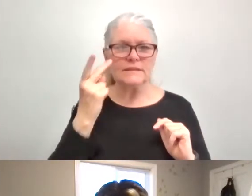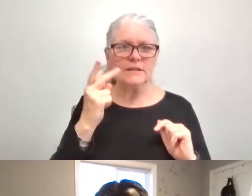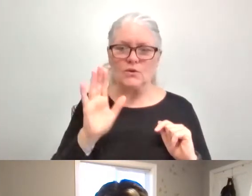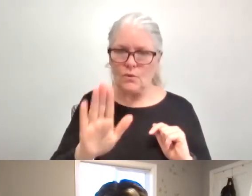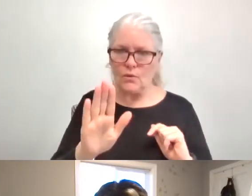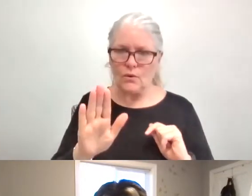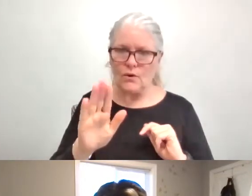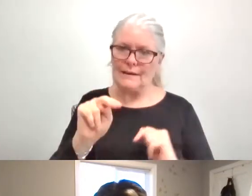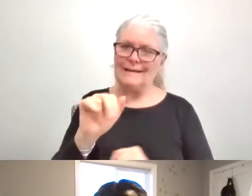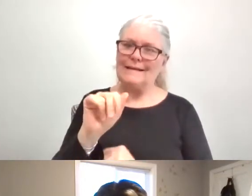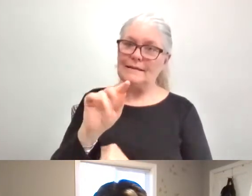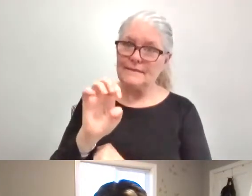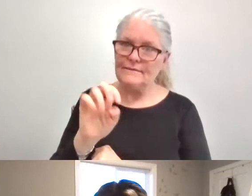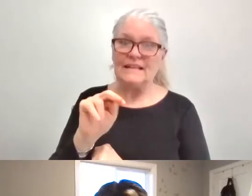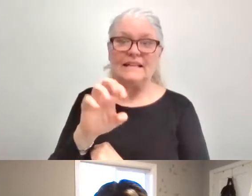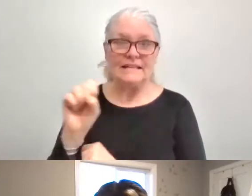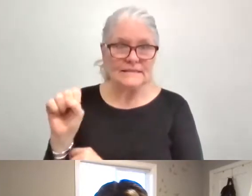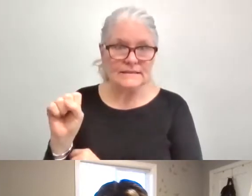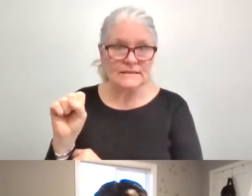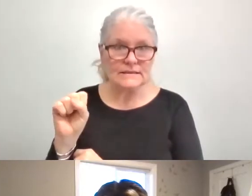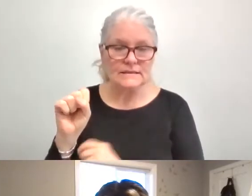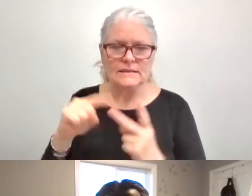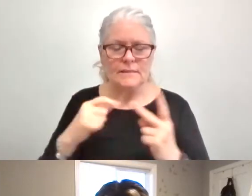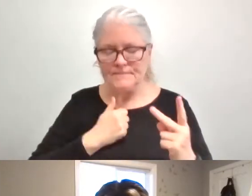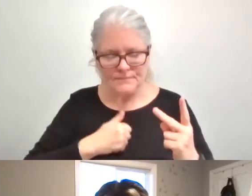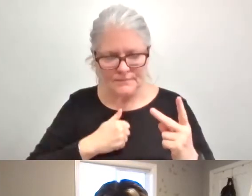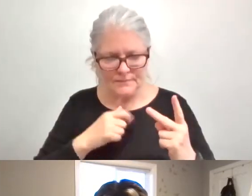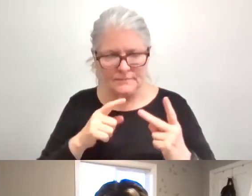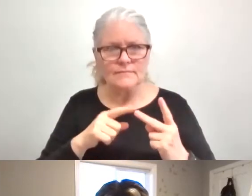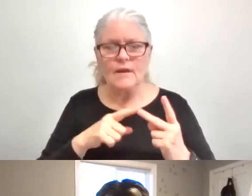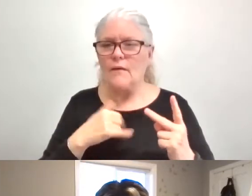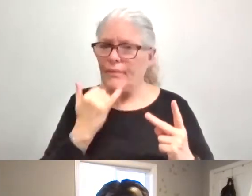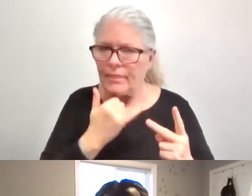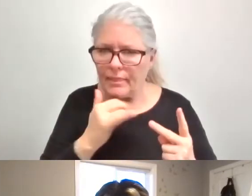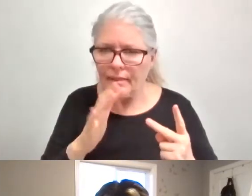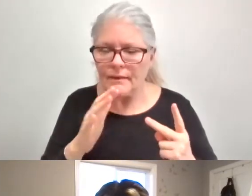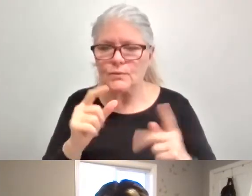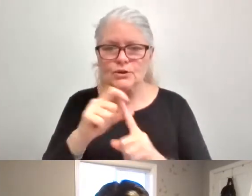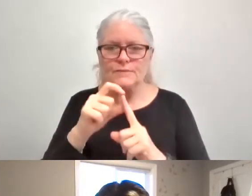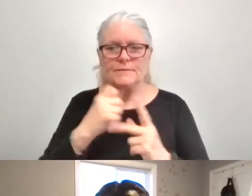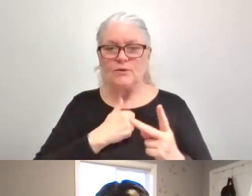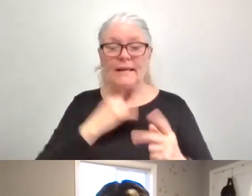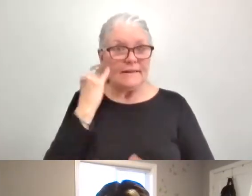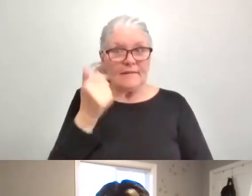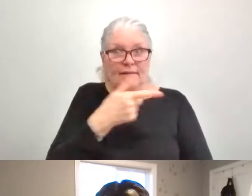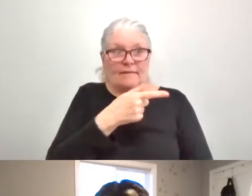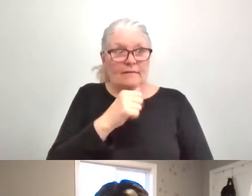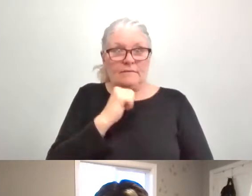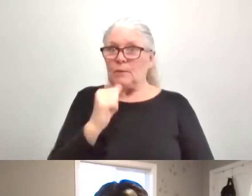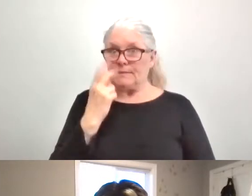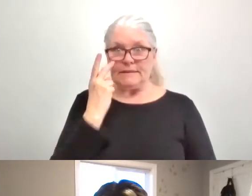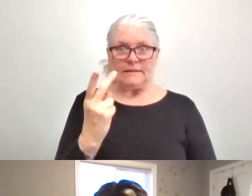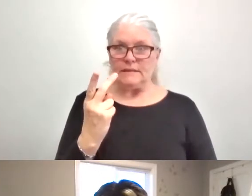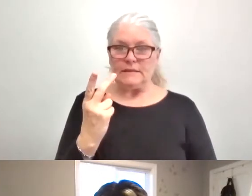your nativeness, right? I apologize. I fumbled my words. But if somebody doesn't see that part of you and you're traveling around the